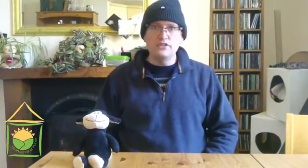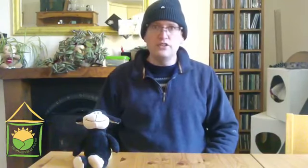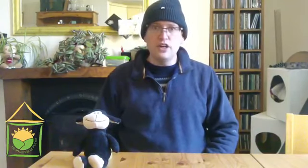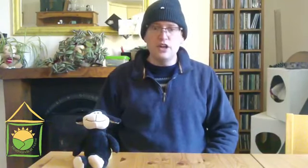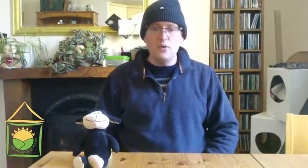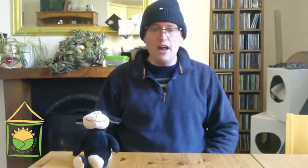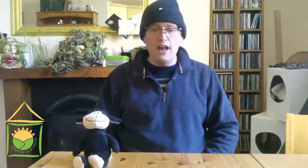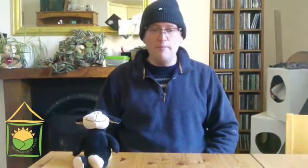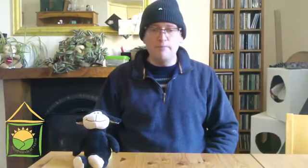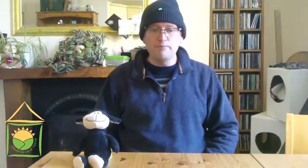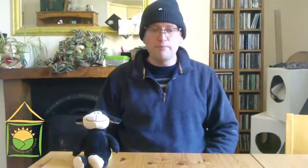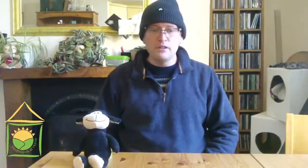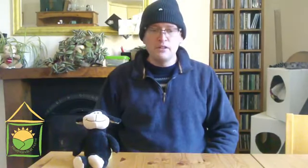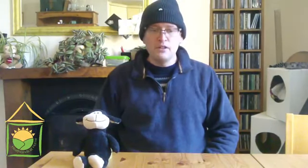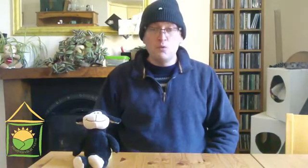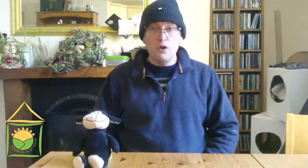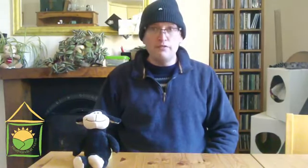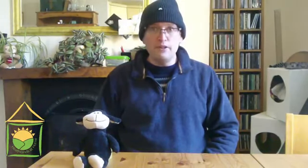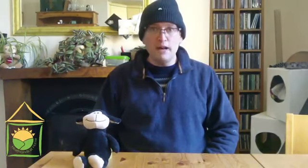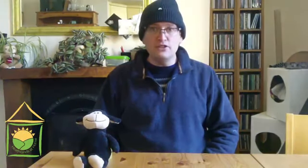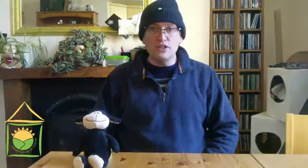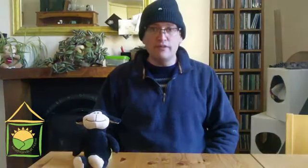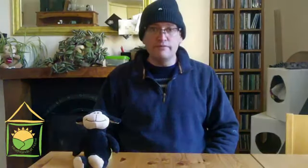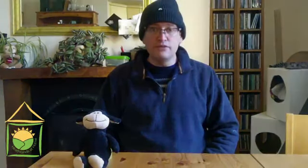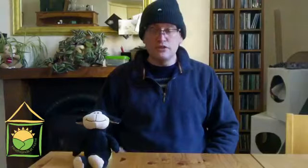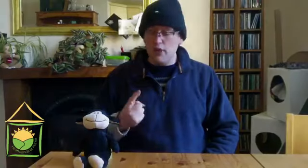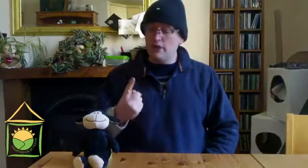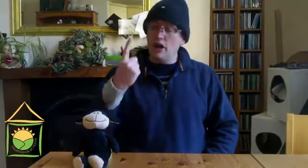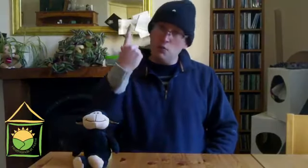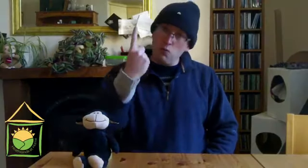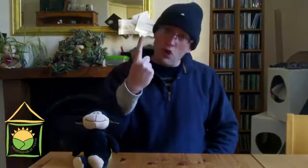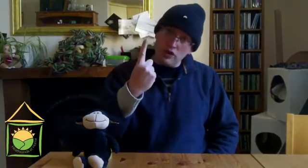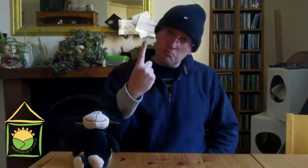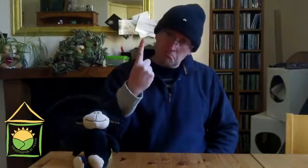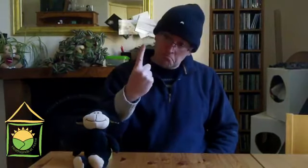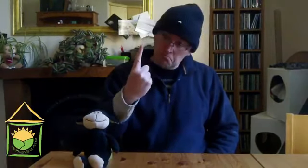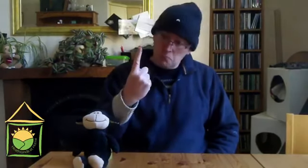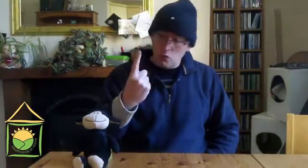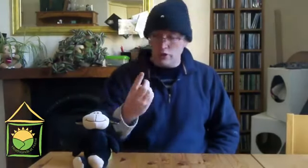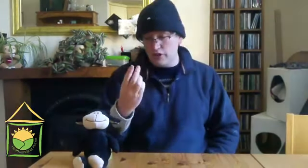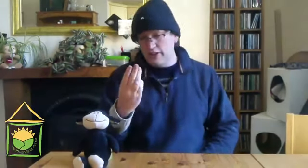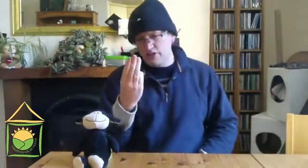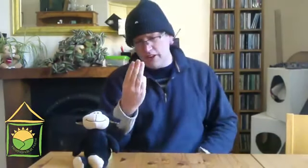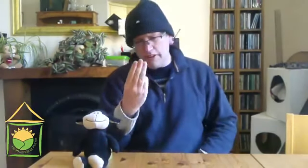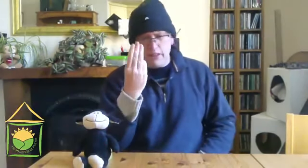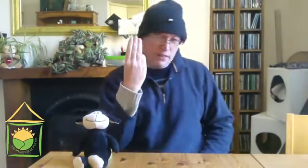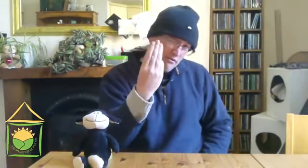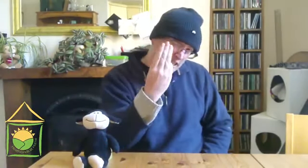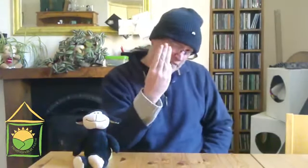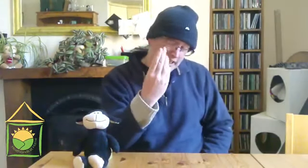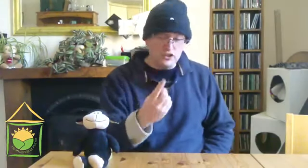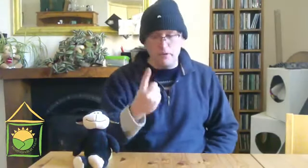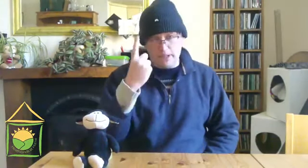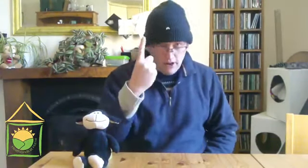do one for the master. So we go one, one. So instead of having three fingers up, you go